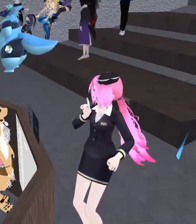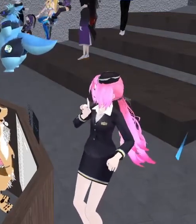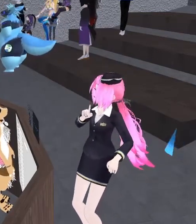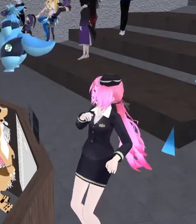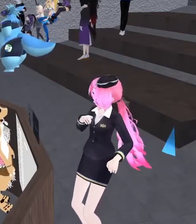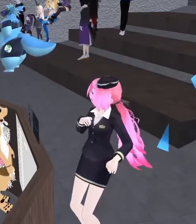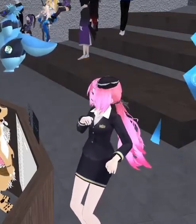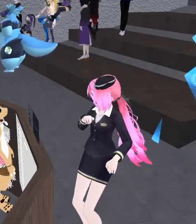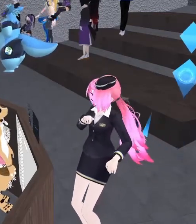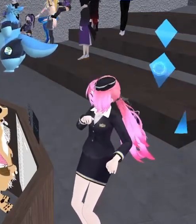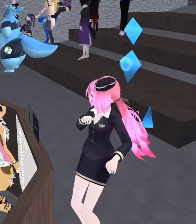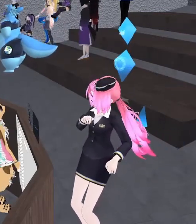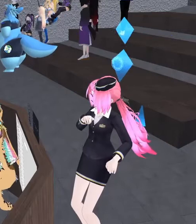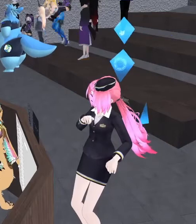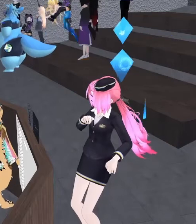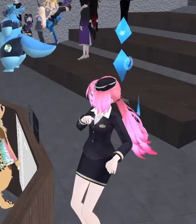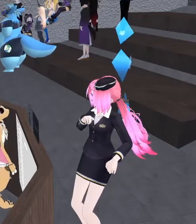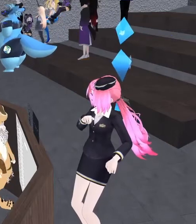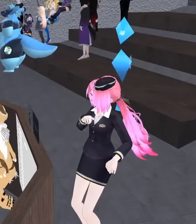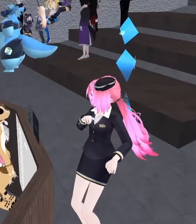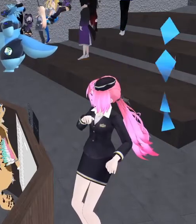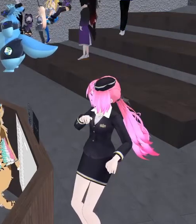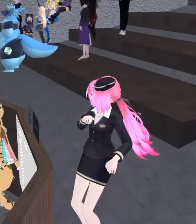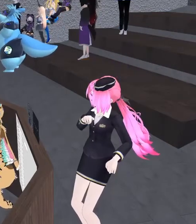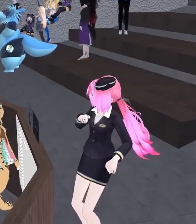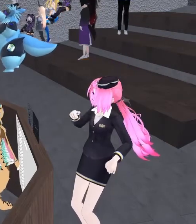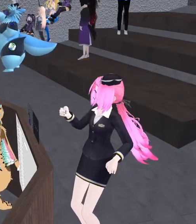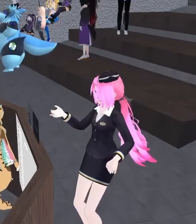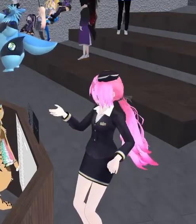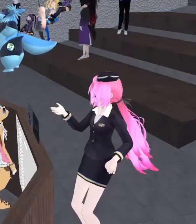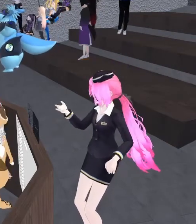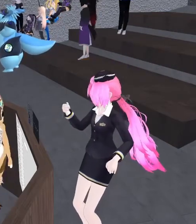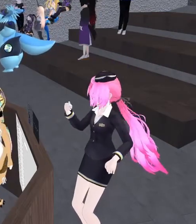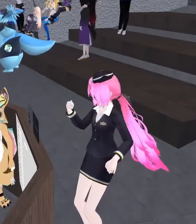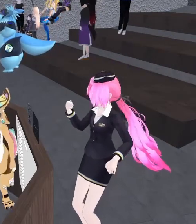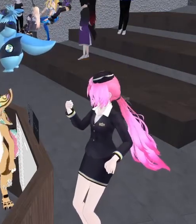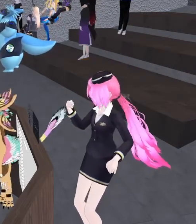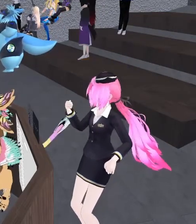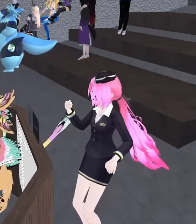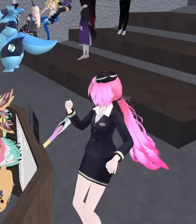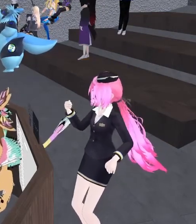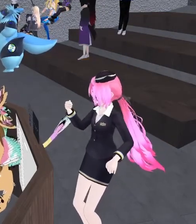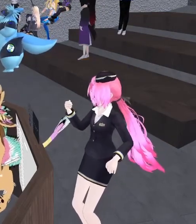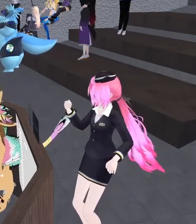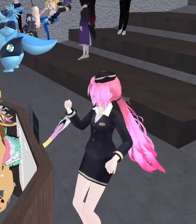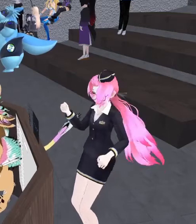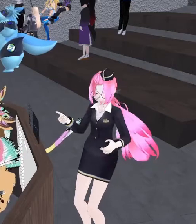what when, and like this is such a short time scale to basically set it up. Yay. Yeah. Well, yeah.